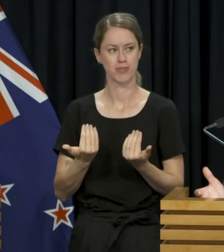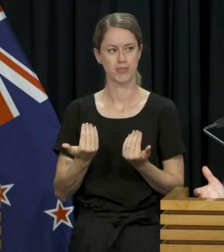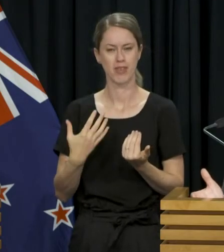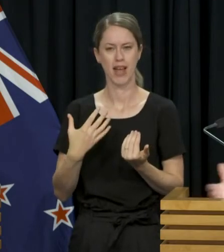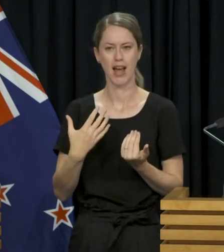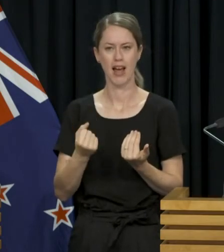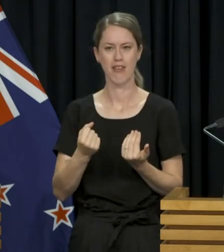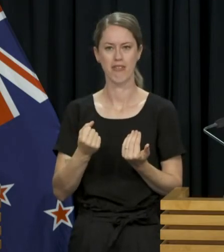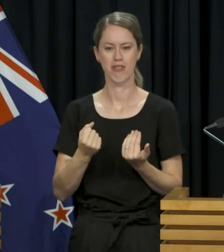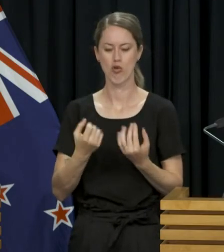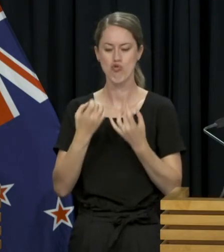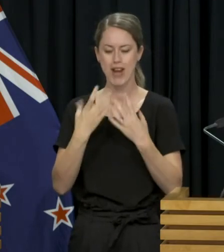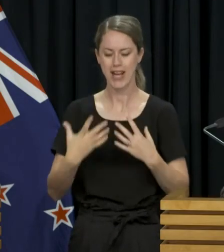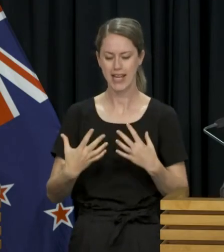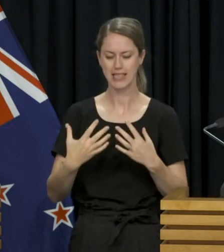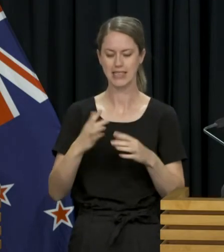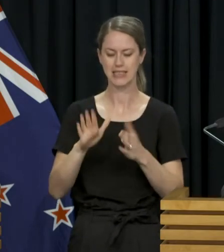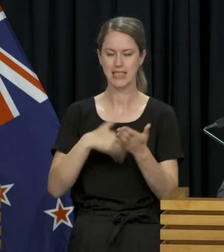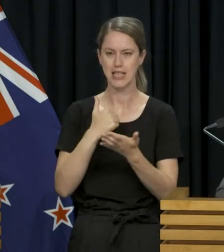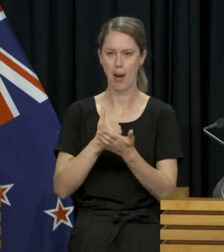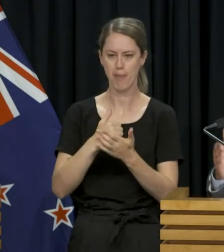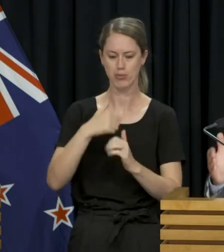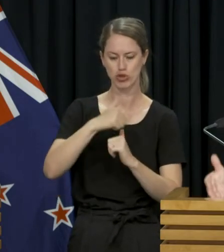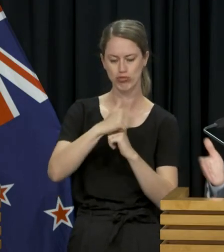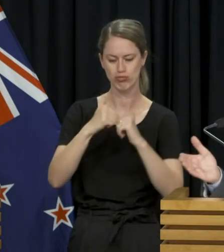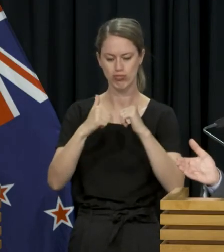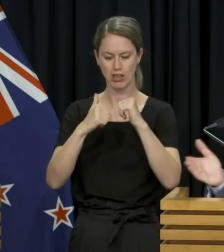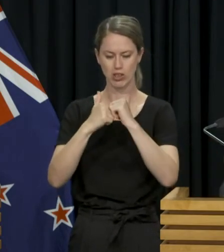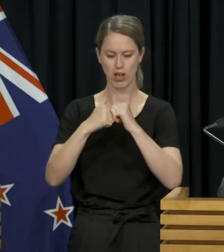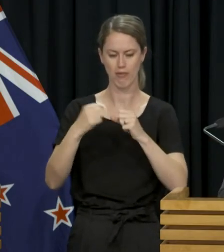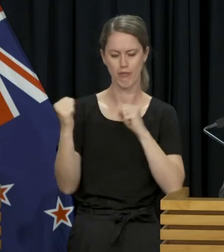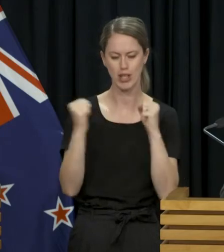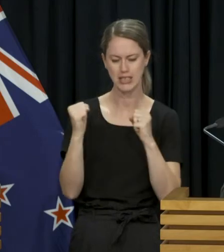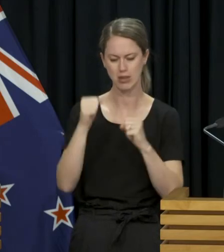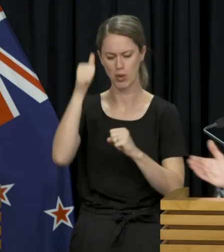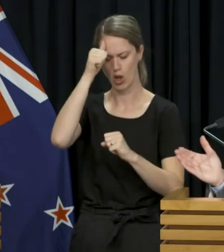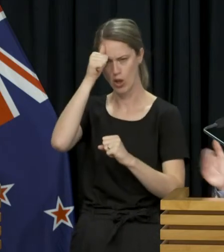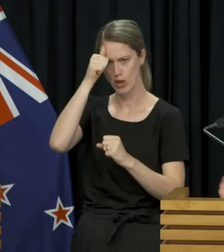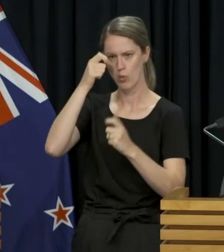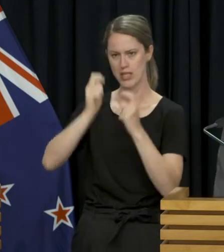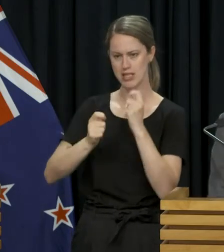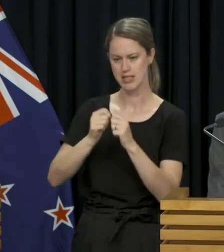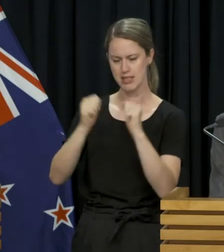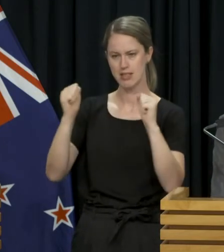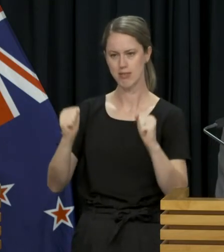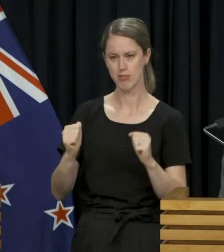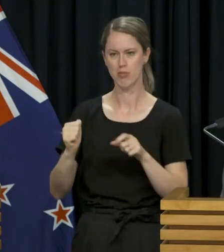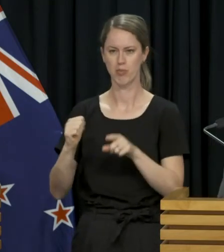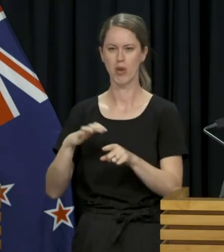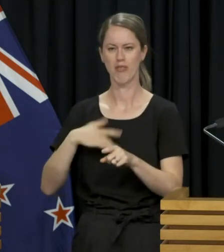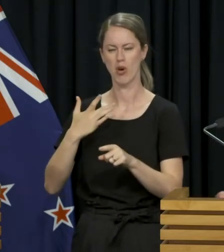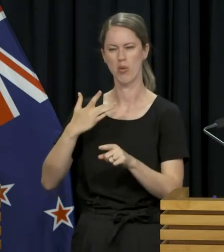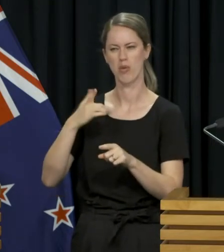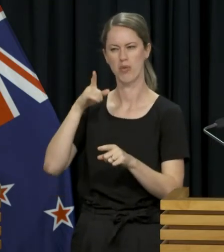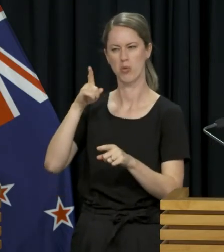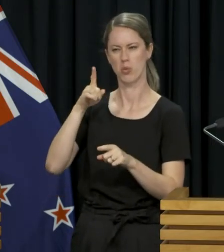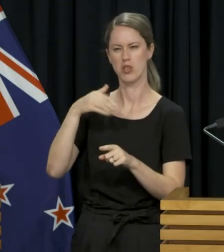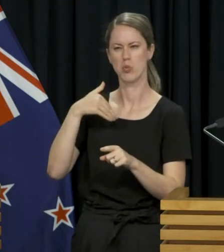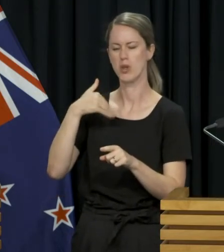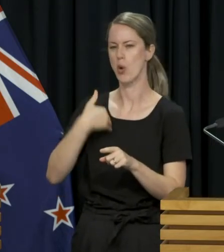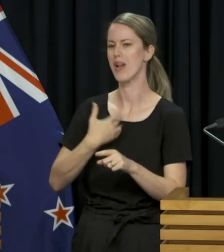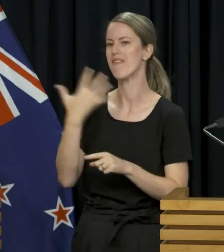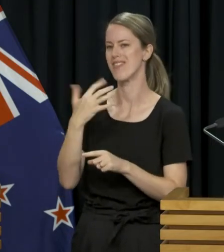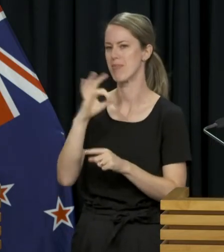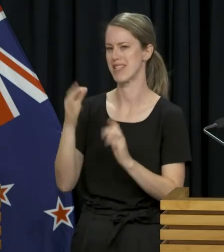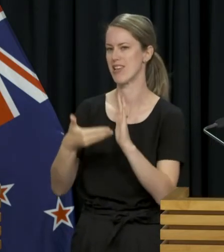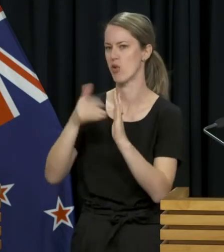all the infrastructure in place to use this vaccine and knowledge about how to use it and have tested the cold chain. We would be looking to reduce that figure